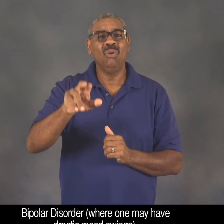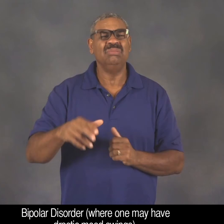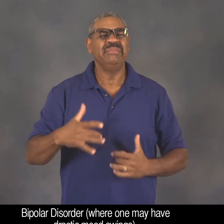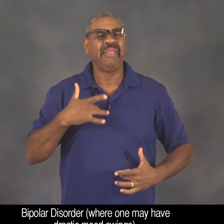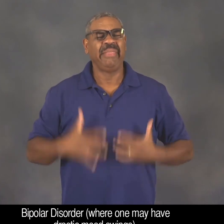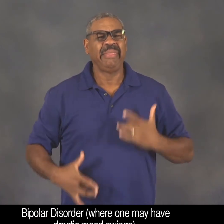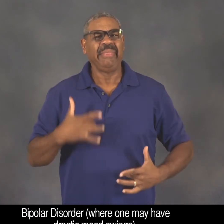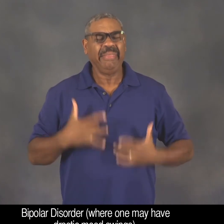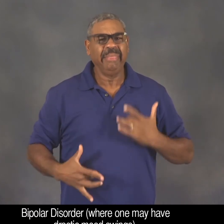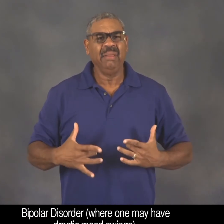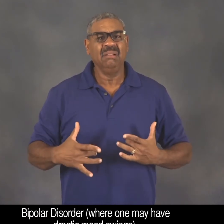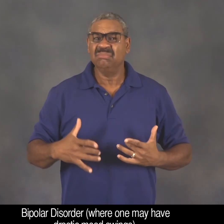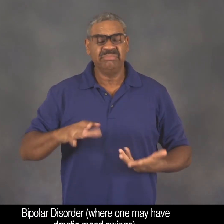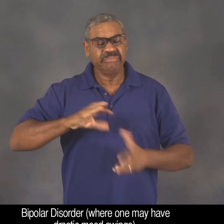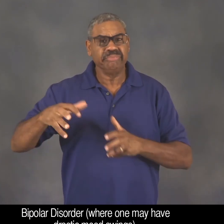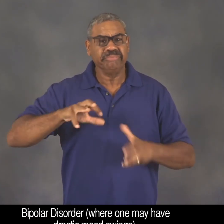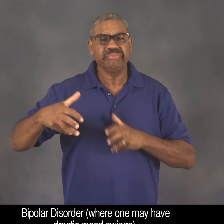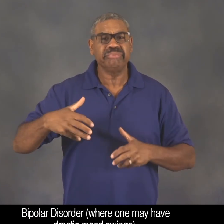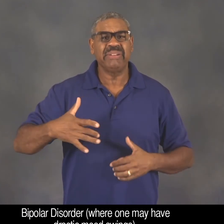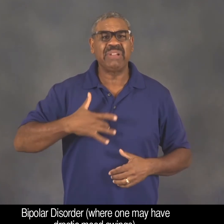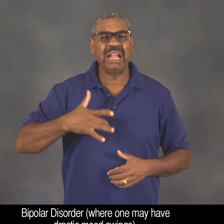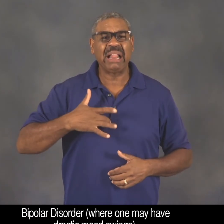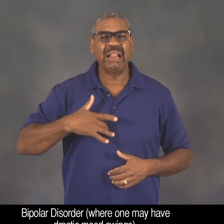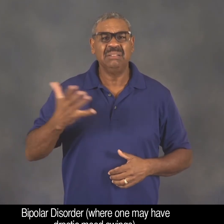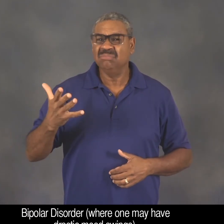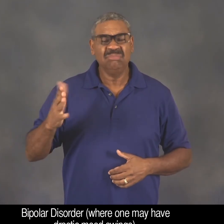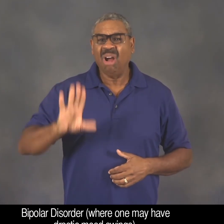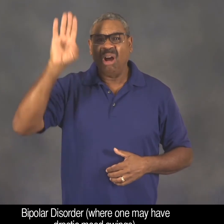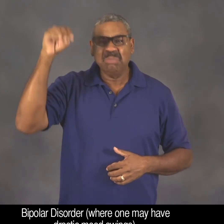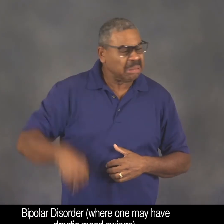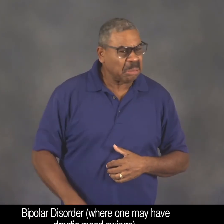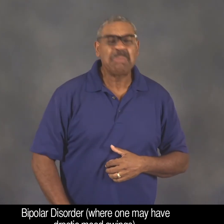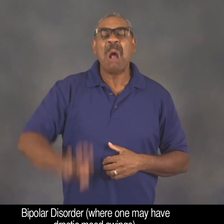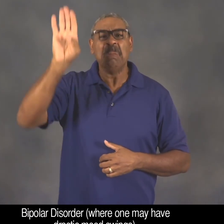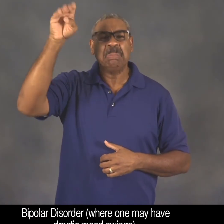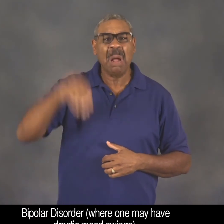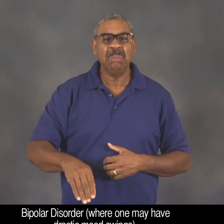bipolar disorder, where one may have drastic mood swings,